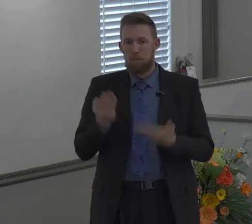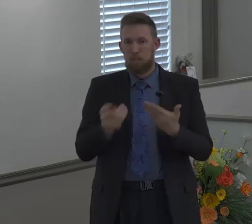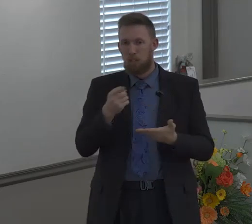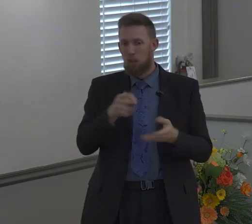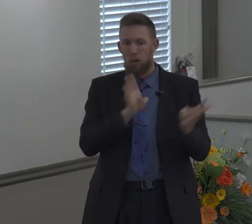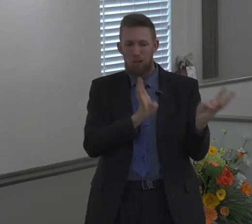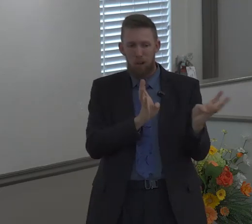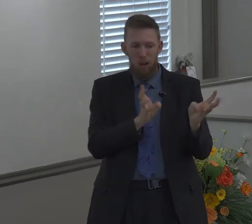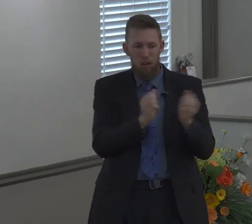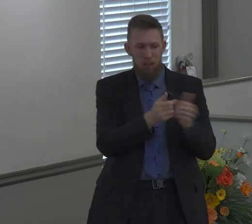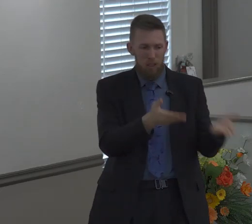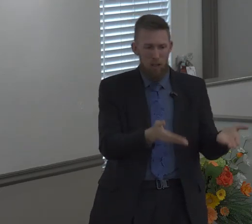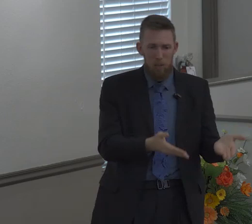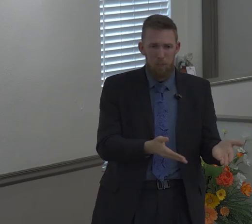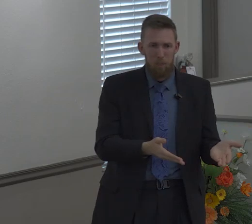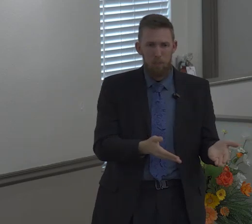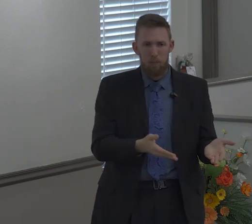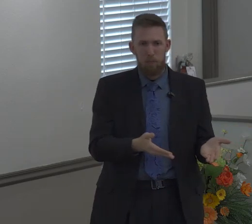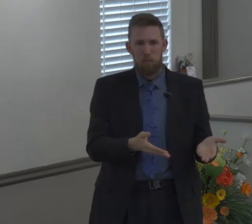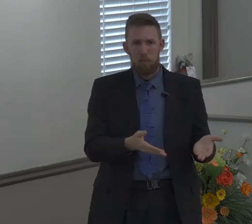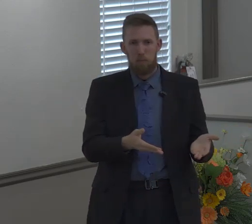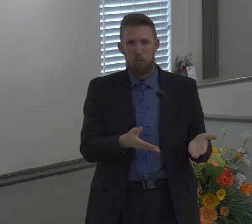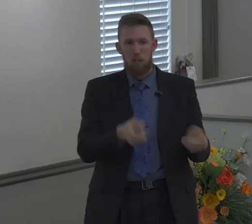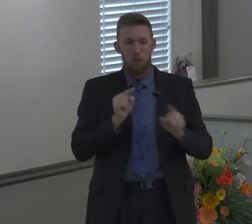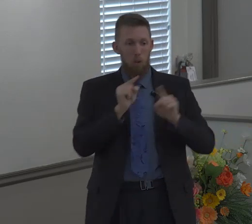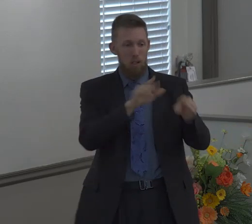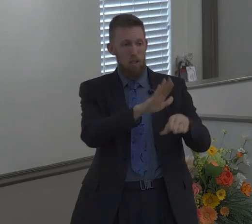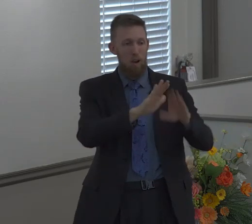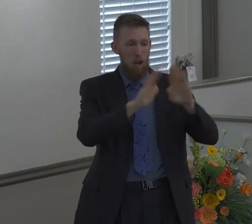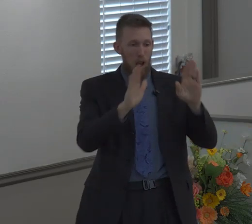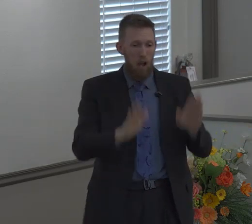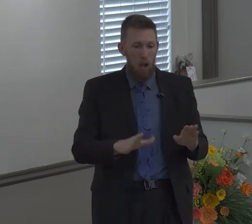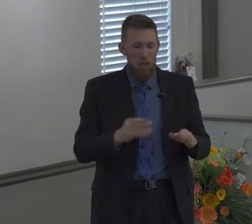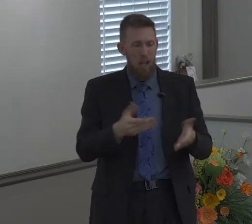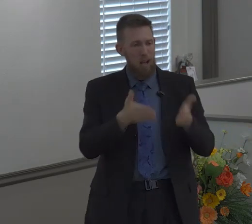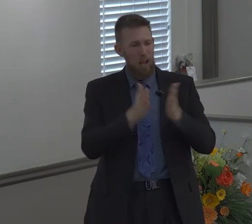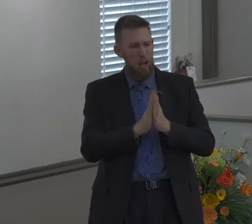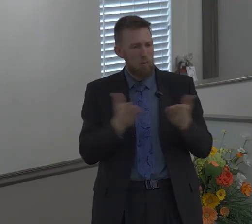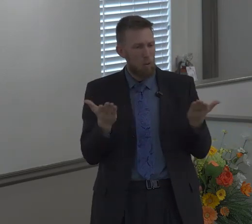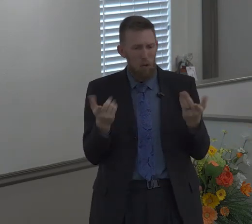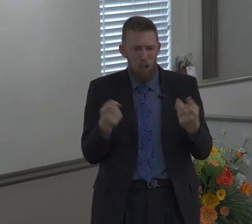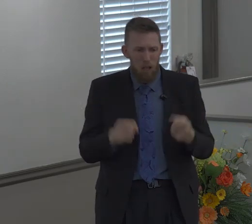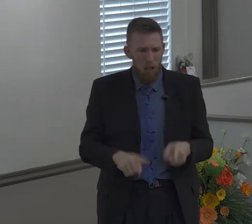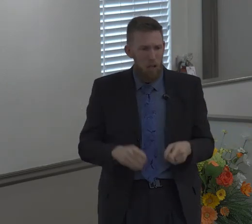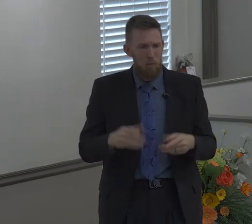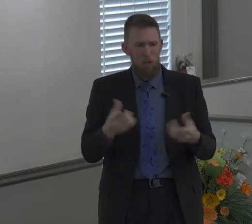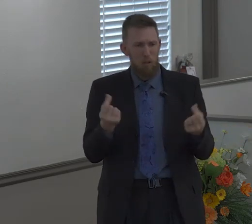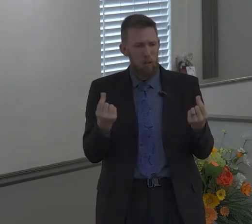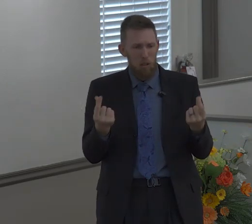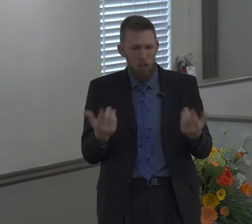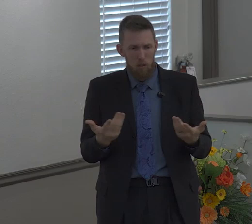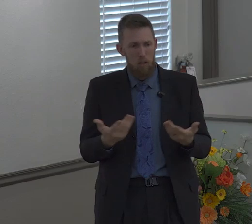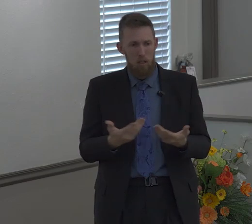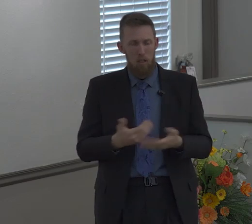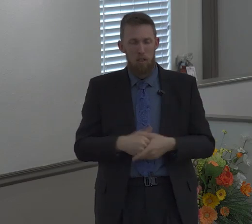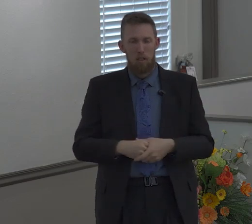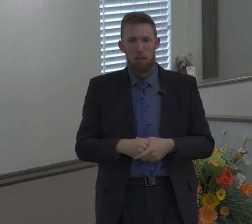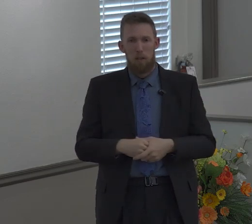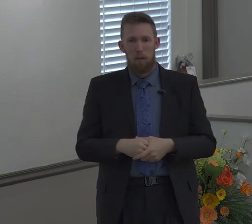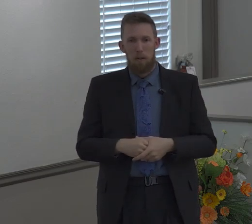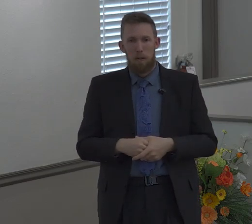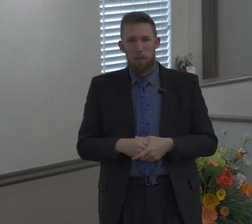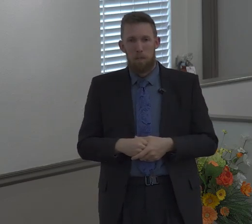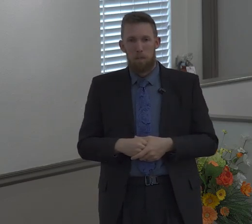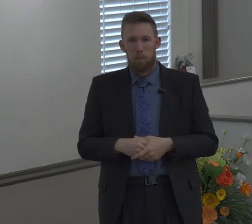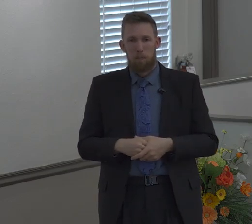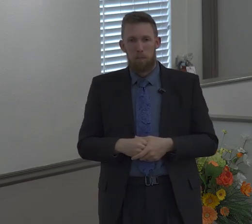You might even talk to him. You might even went and saw him. You might, you know, what's going on? What's happened? What's this? What's that? What's the